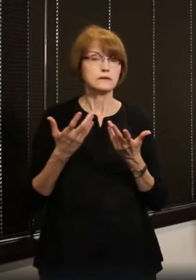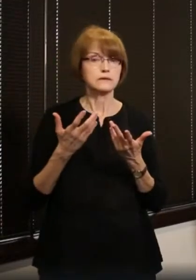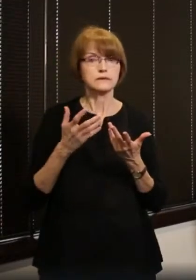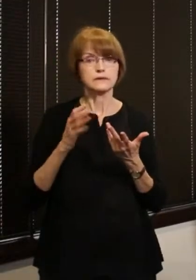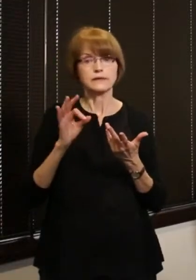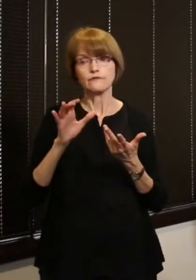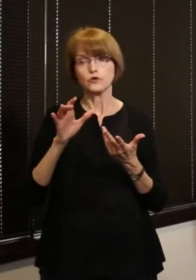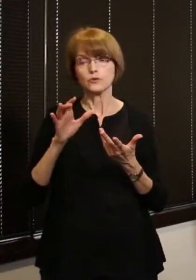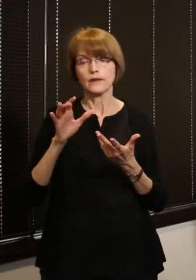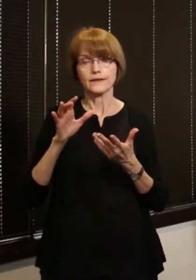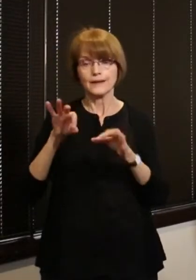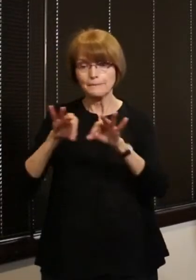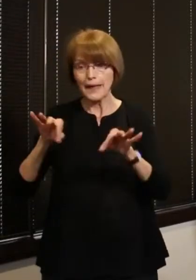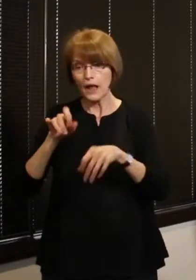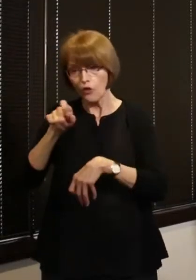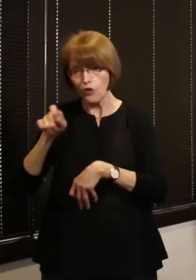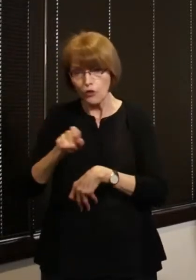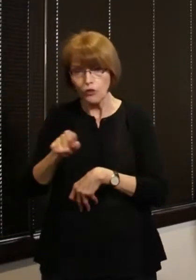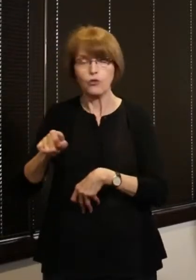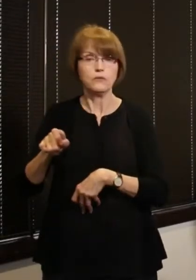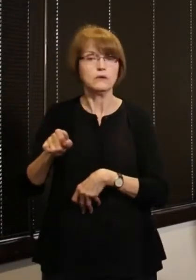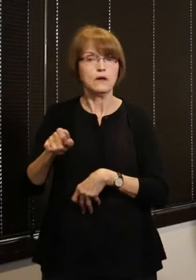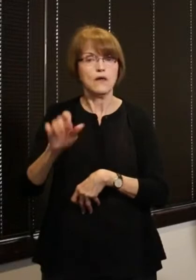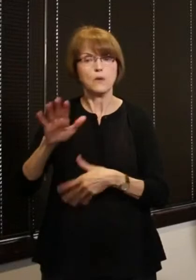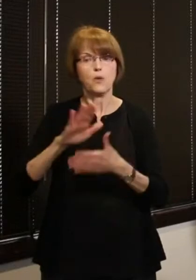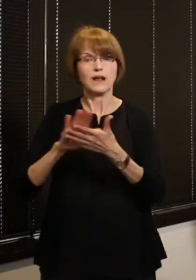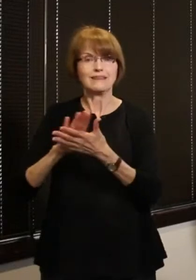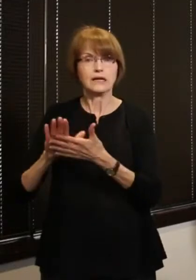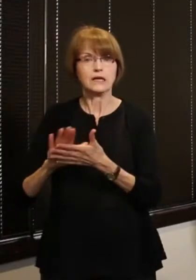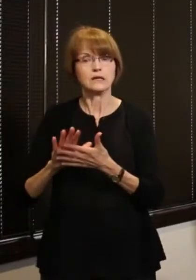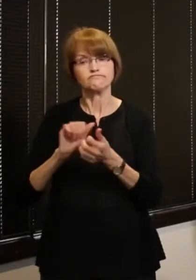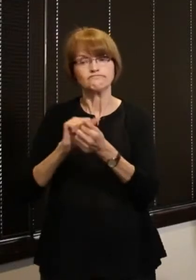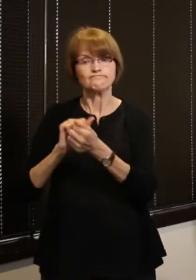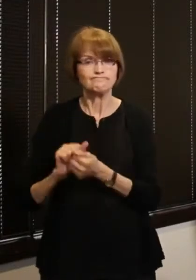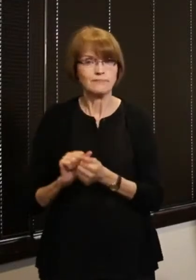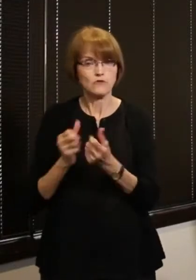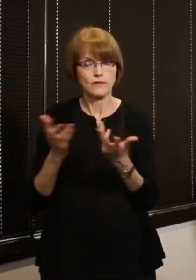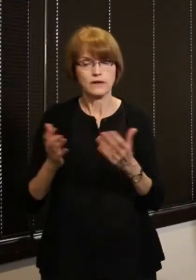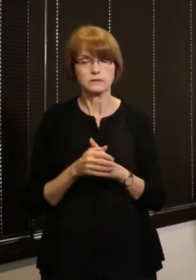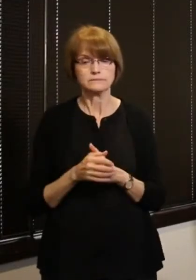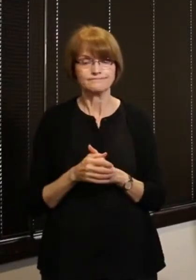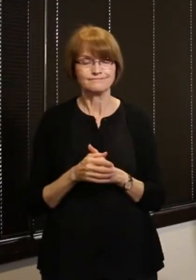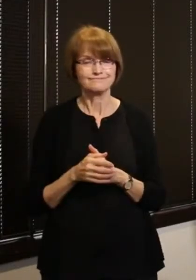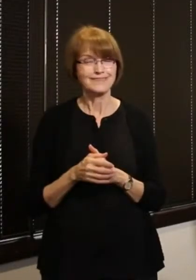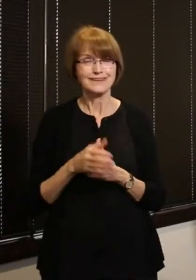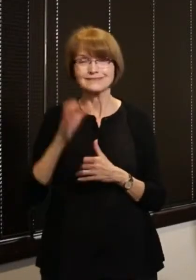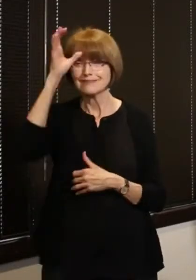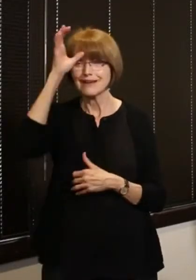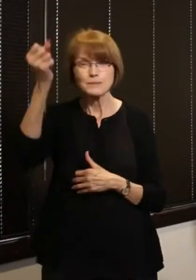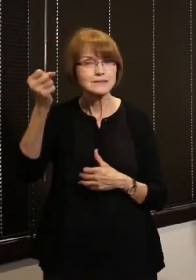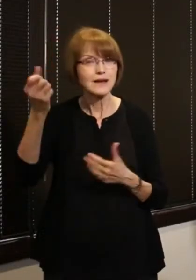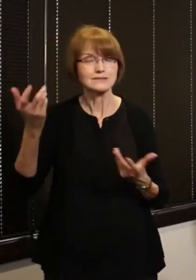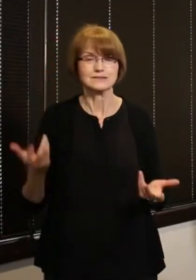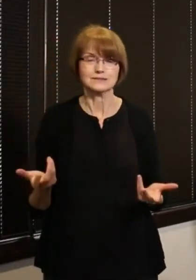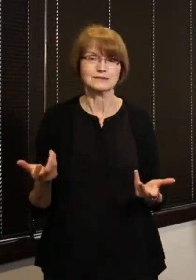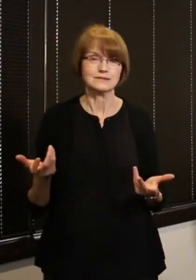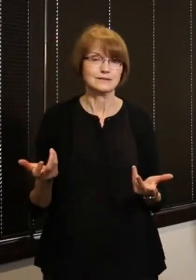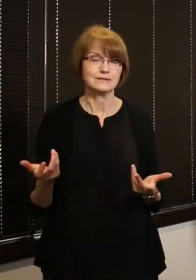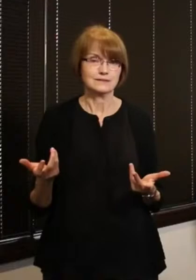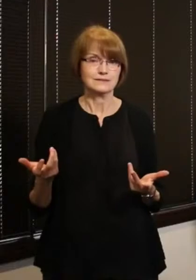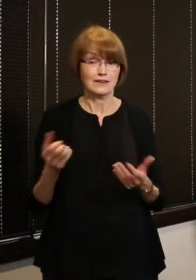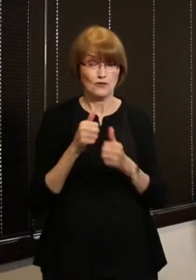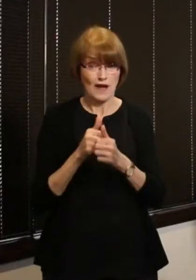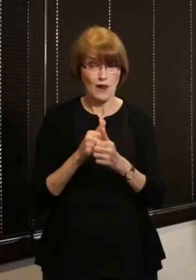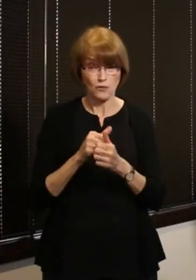use a stylus or a pen or something like that. And so all of really those common sense things